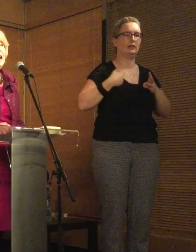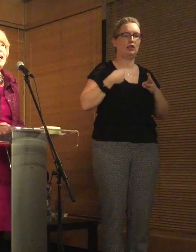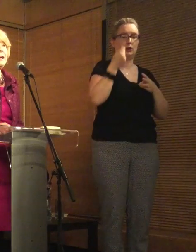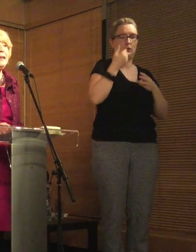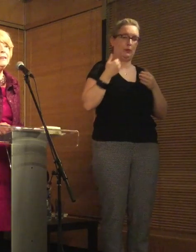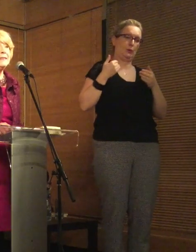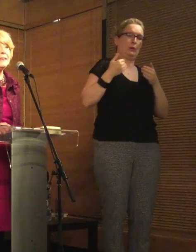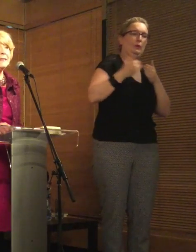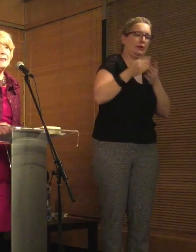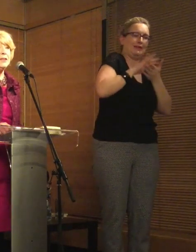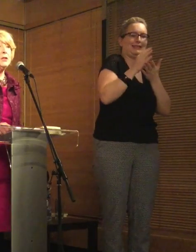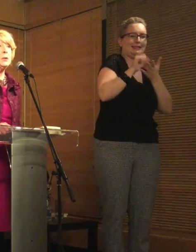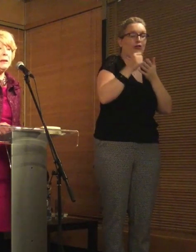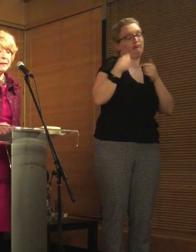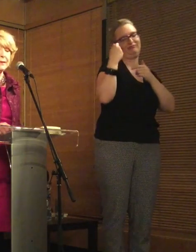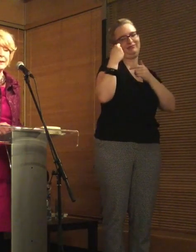the